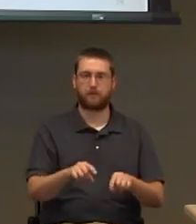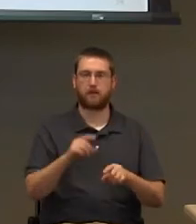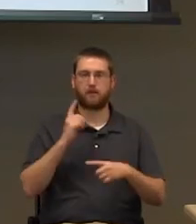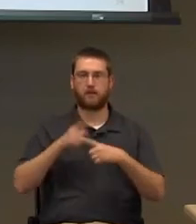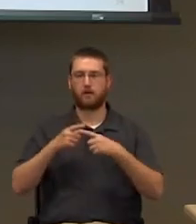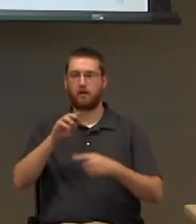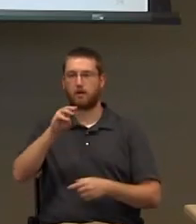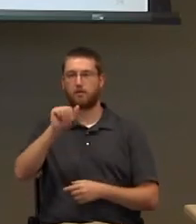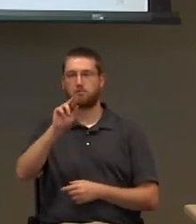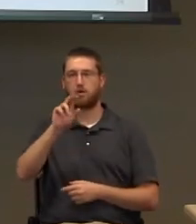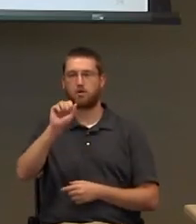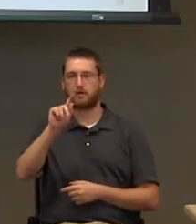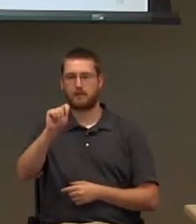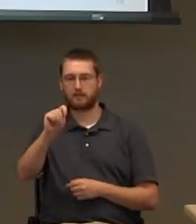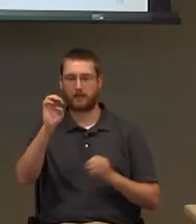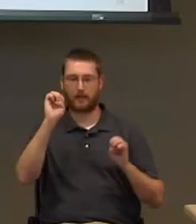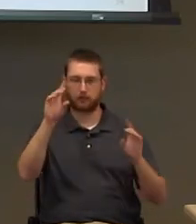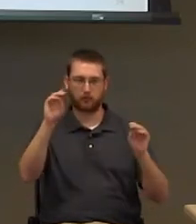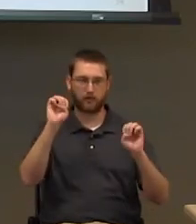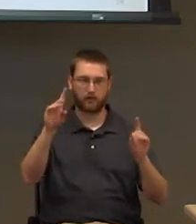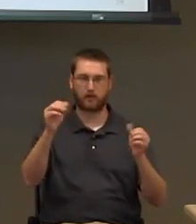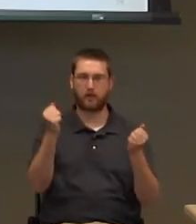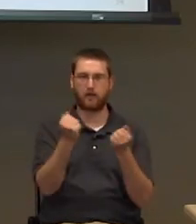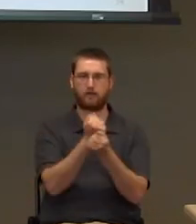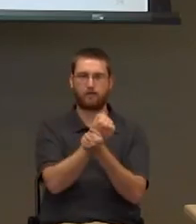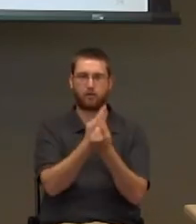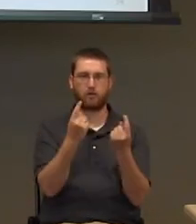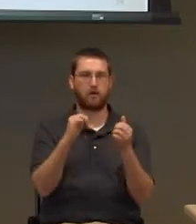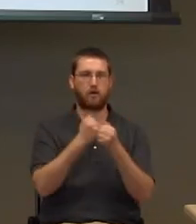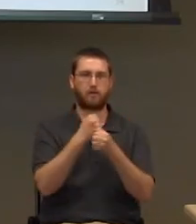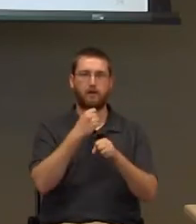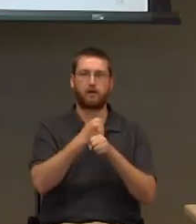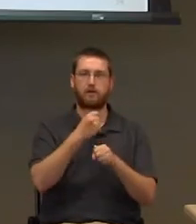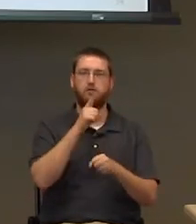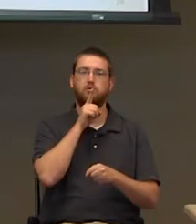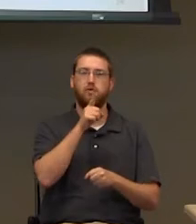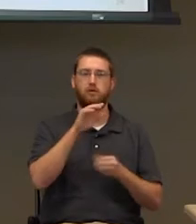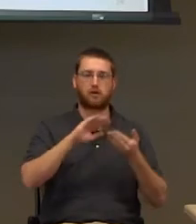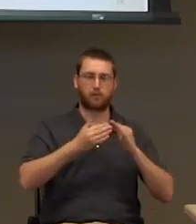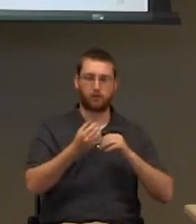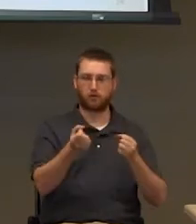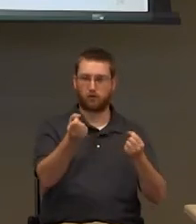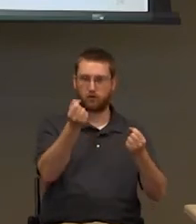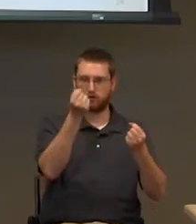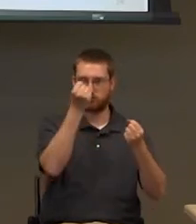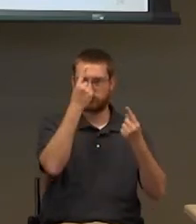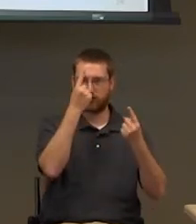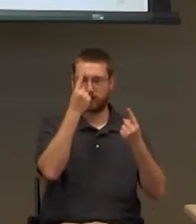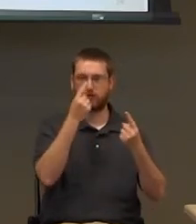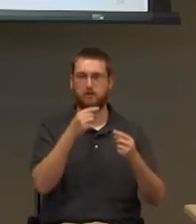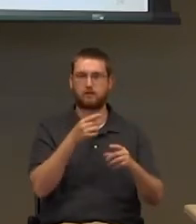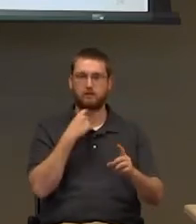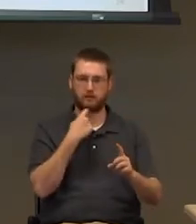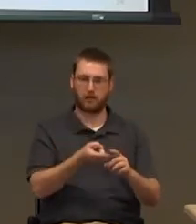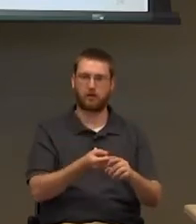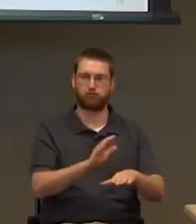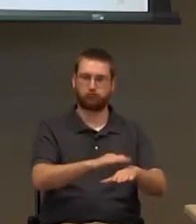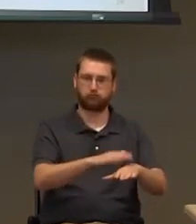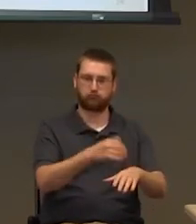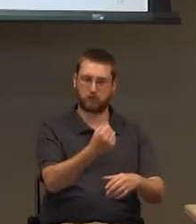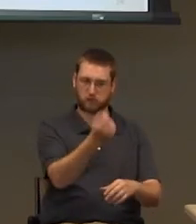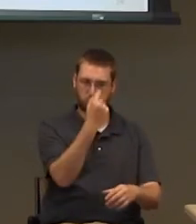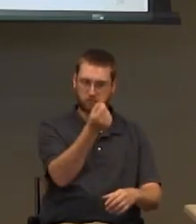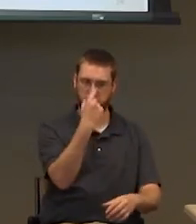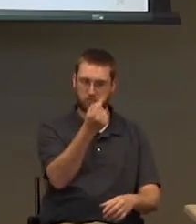market. Educate. Make the community understand. Badger them to understand. Offer them all